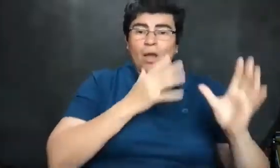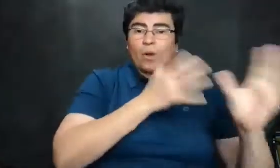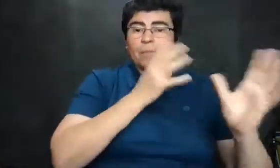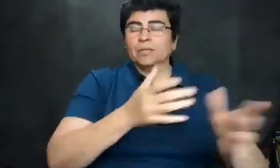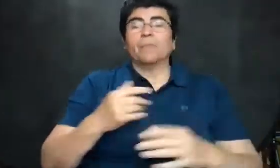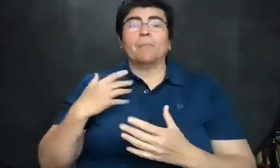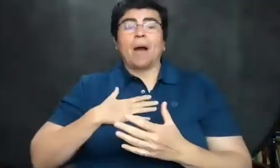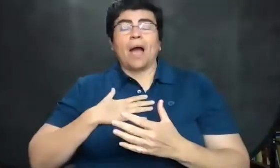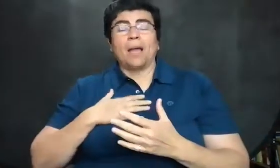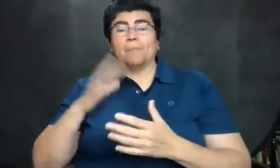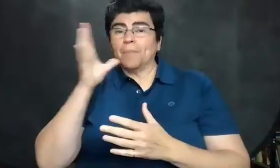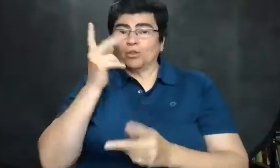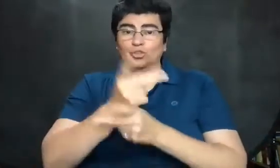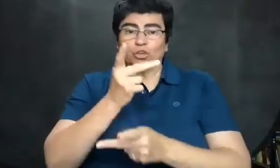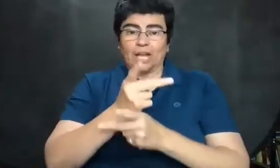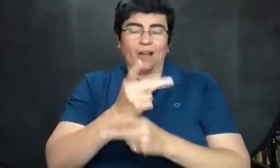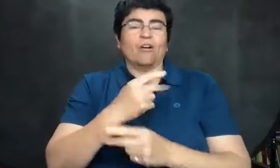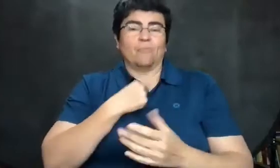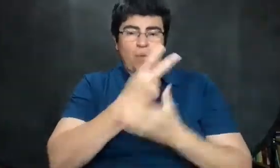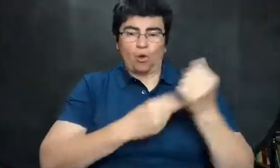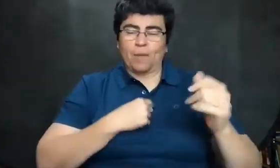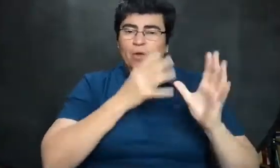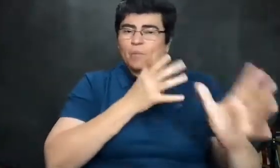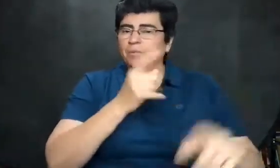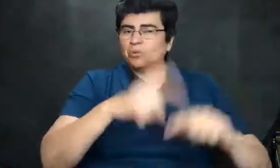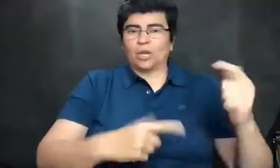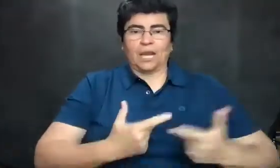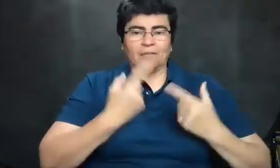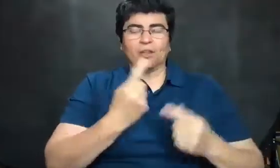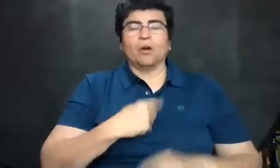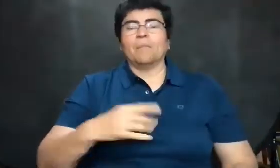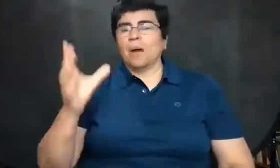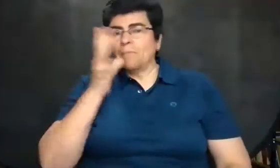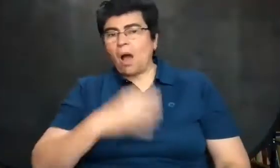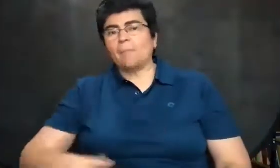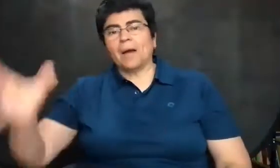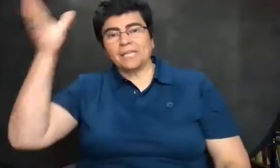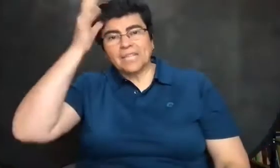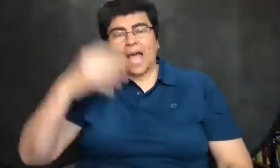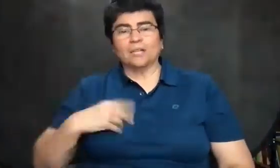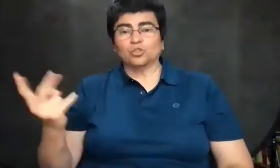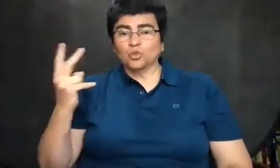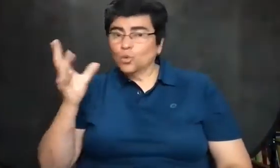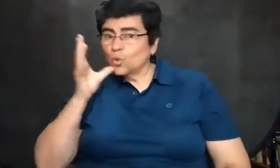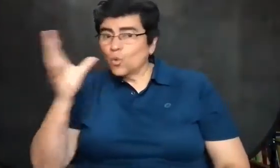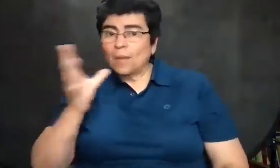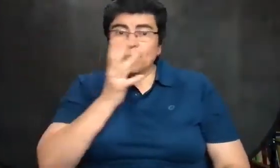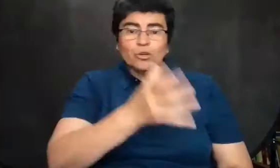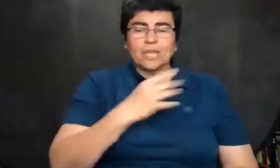they both were unable to live alone. So it was my mom, my dad, my 2 grandmothers, and 4 brothers. And they used to tease me, and I